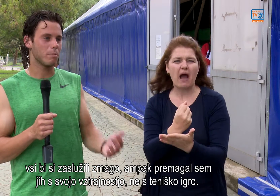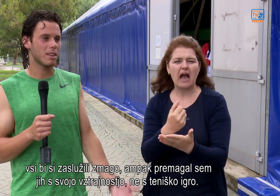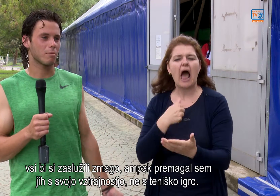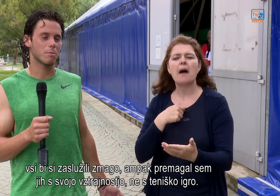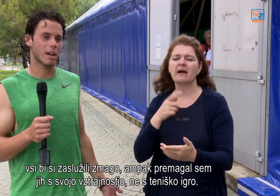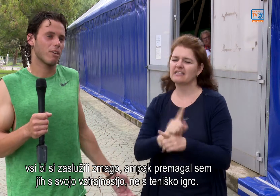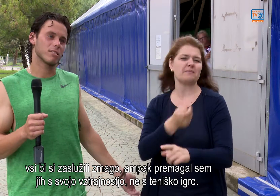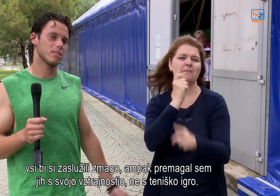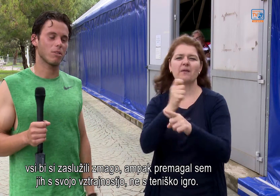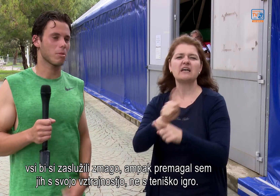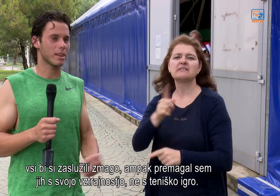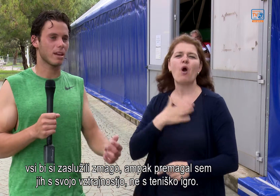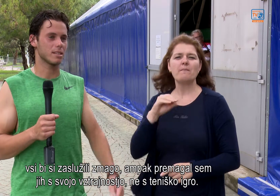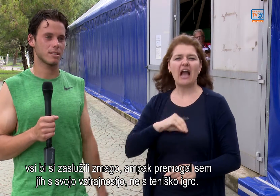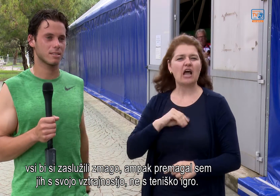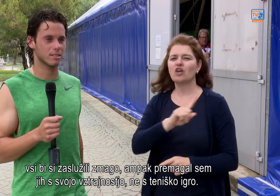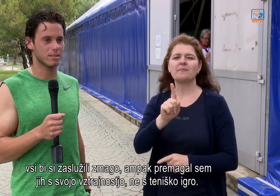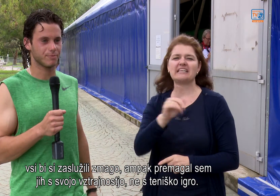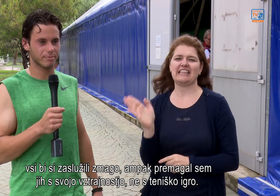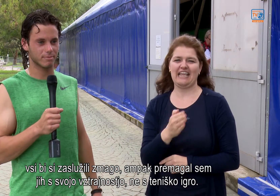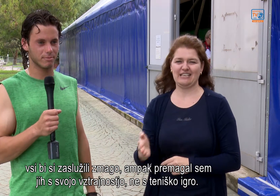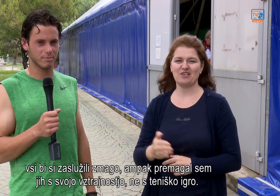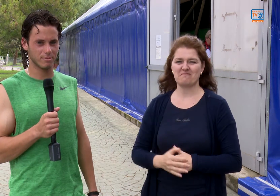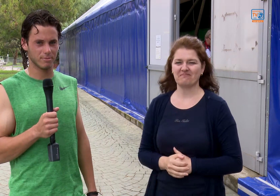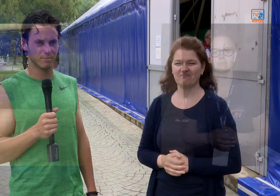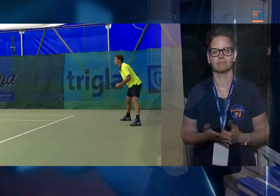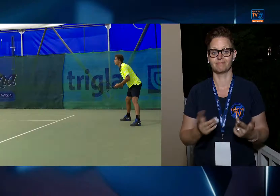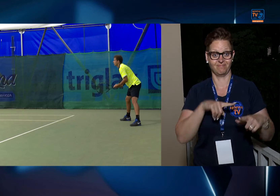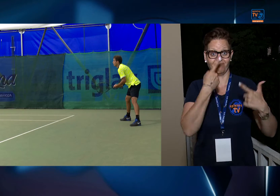I beat them with my character, not with my tennis. So.